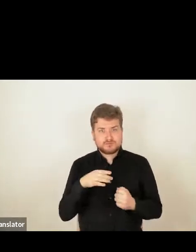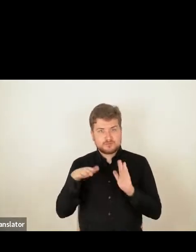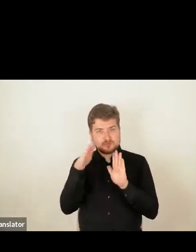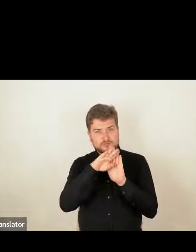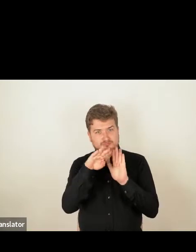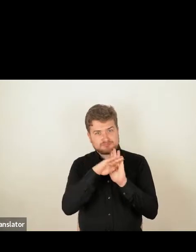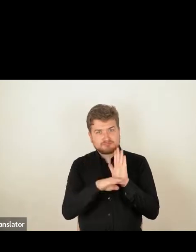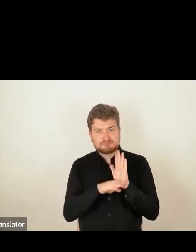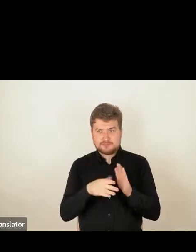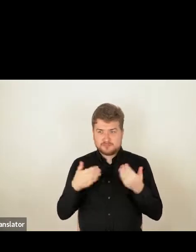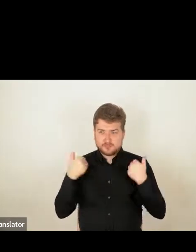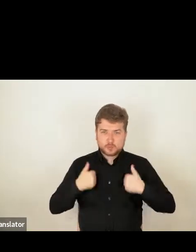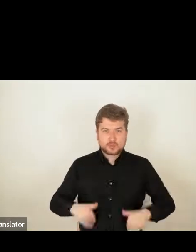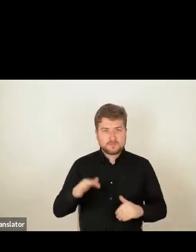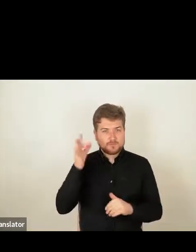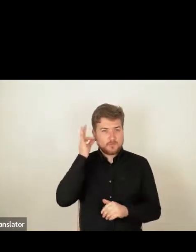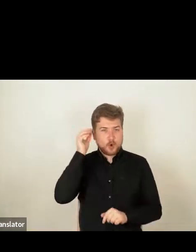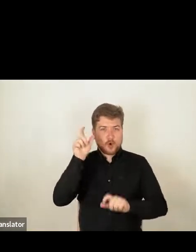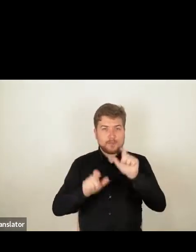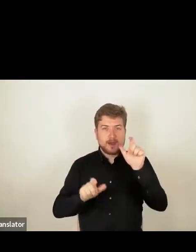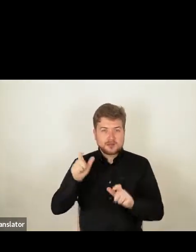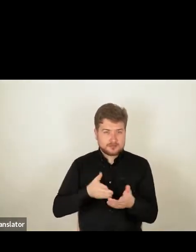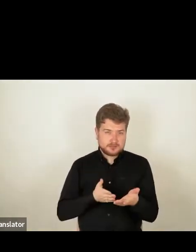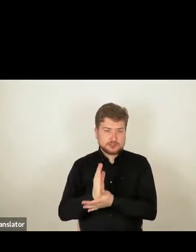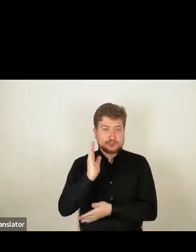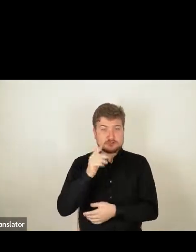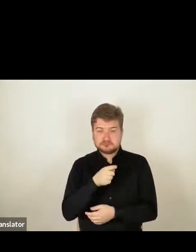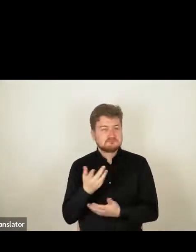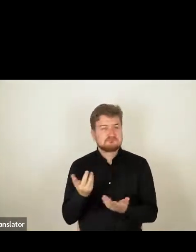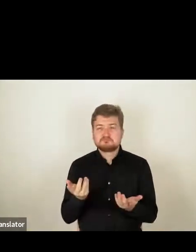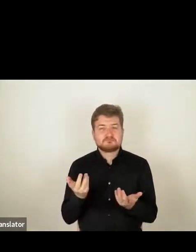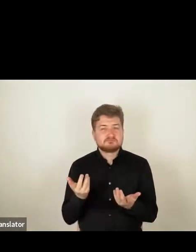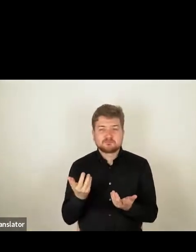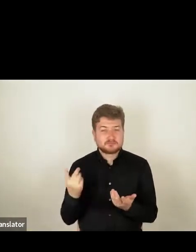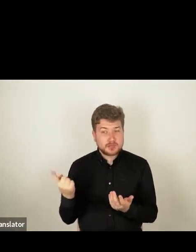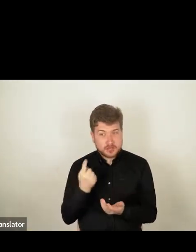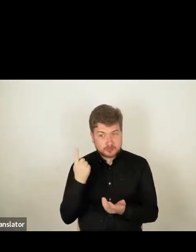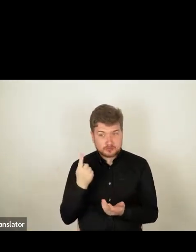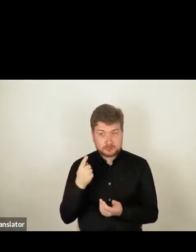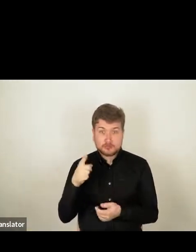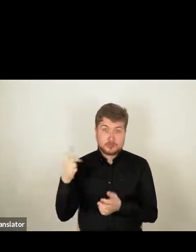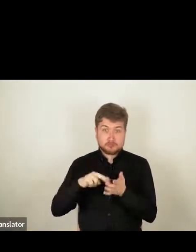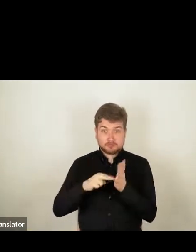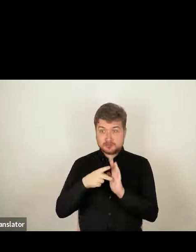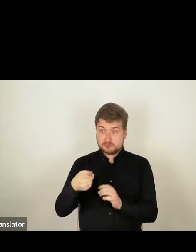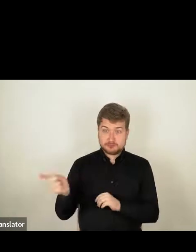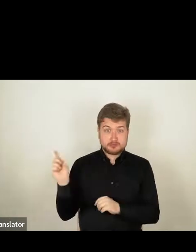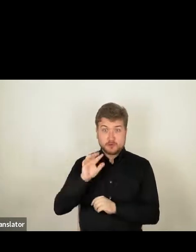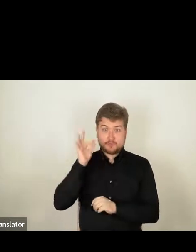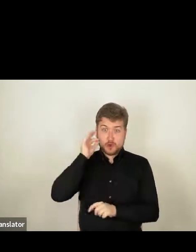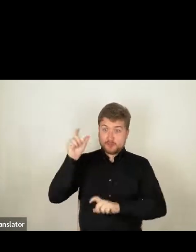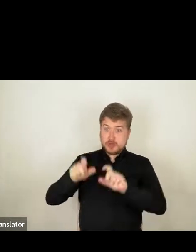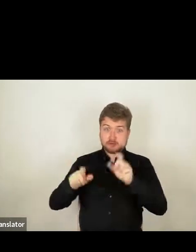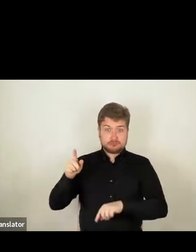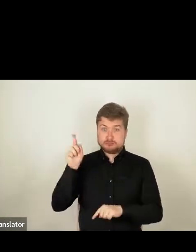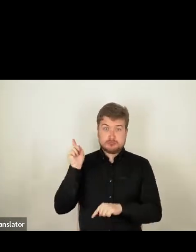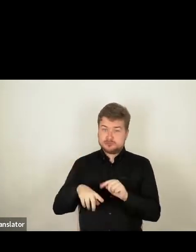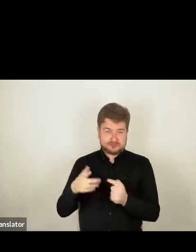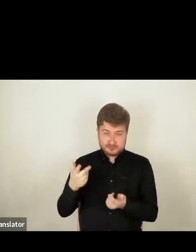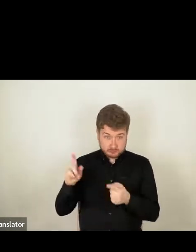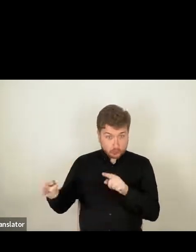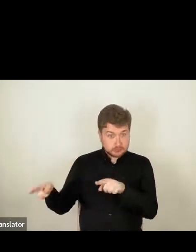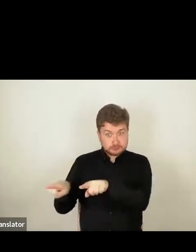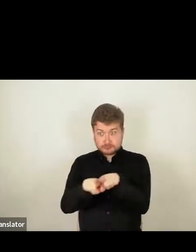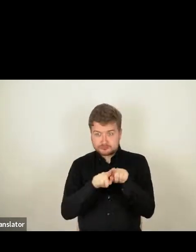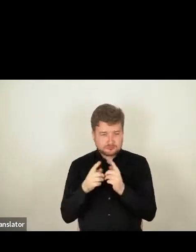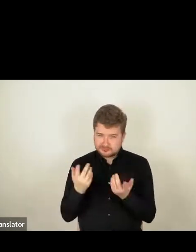shouldn't have a quota. It absolutely doesn't. So, and I think recognising the role of men, sometimes I would rather